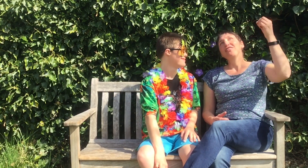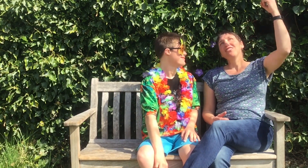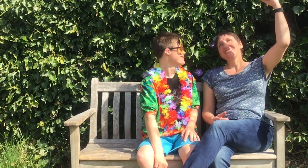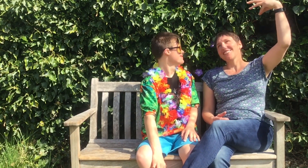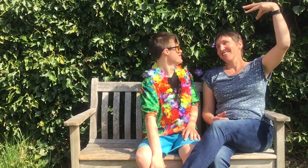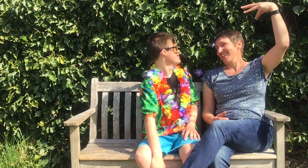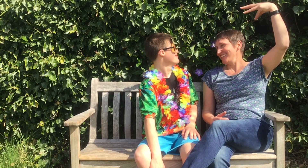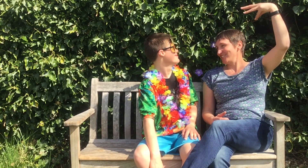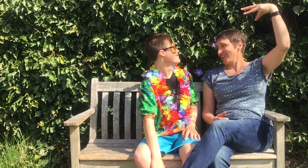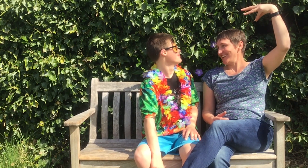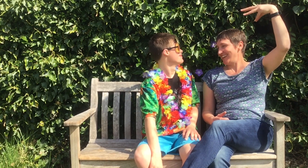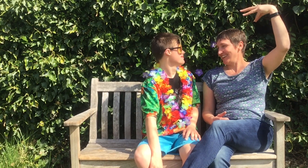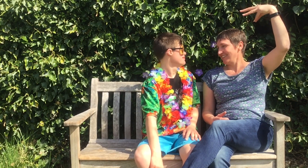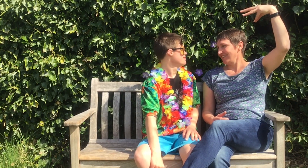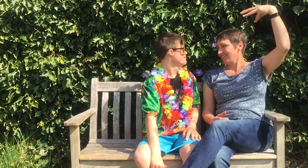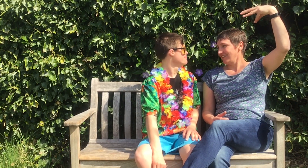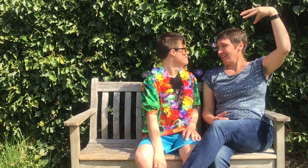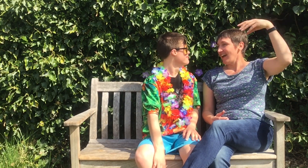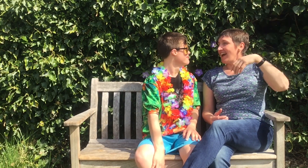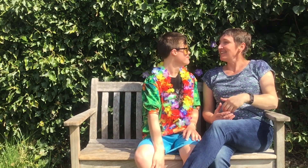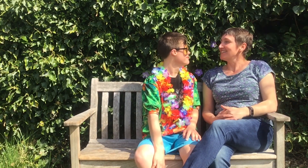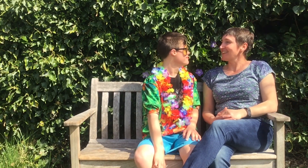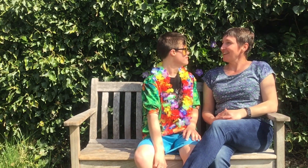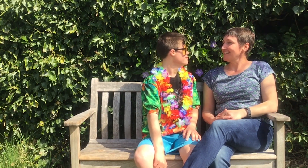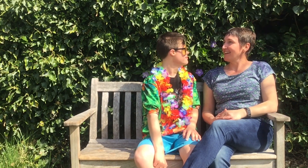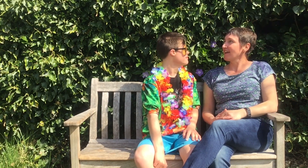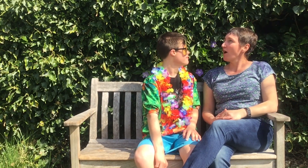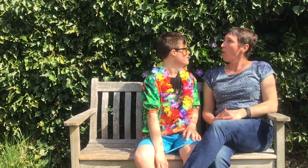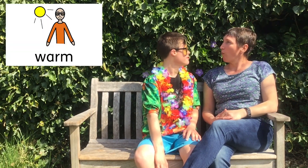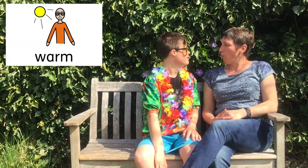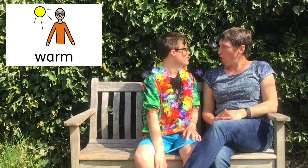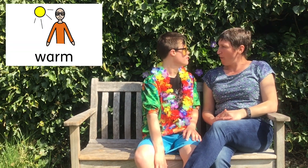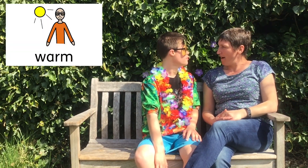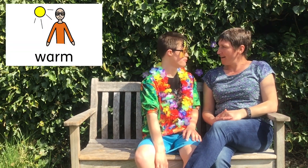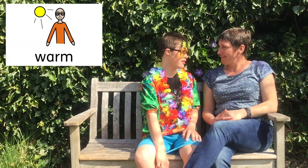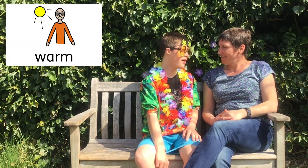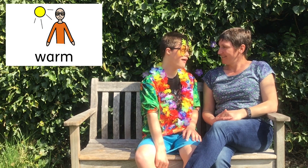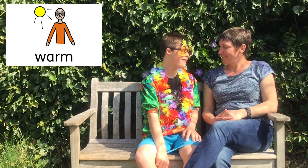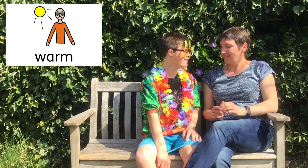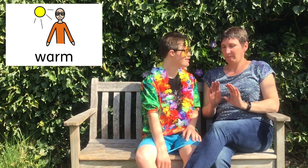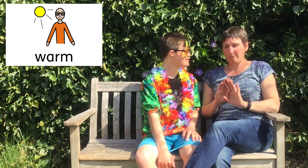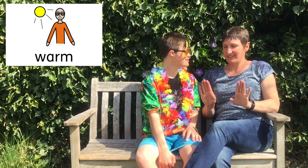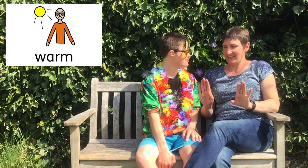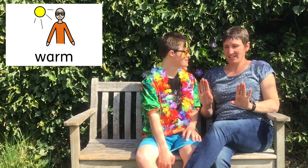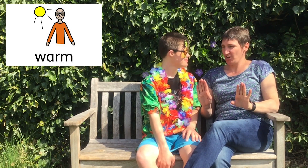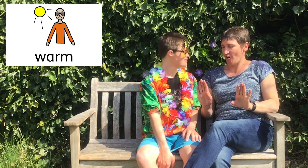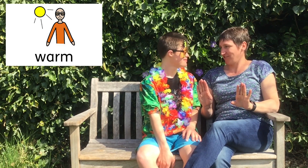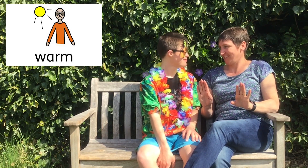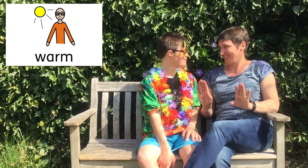The sun is shining and it's getting warmer, but it's not